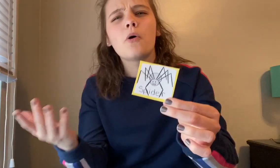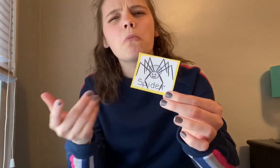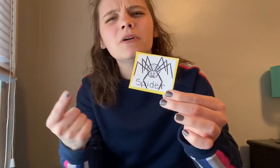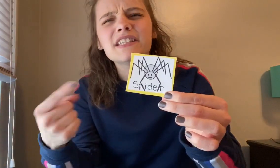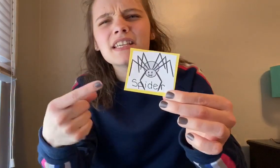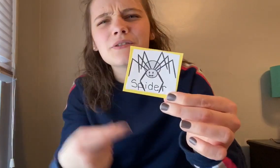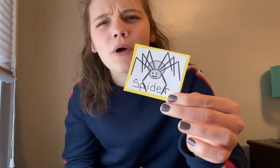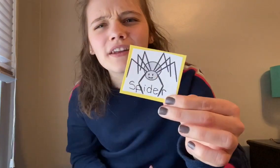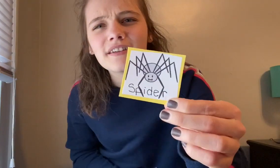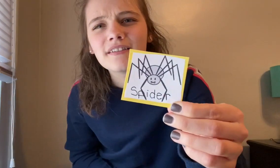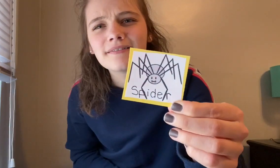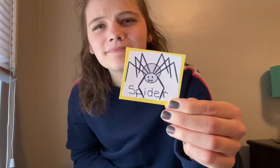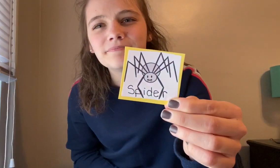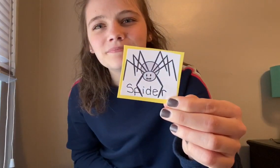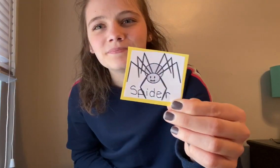What's this one?